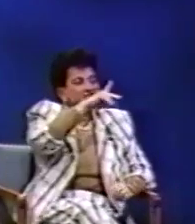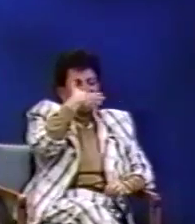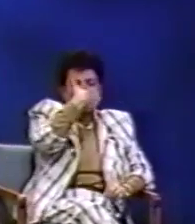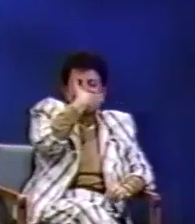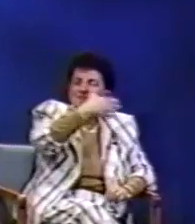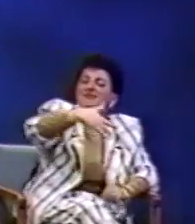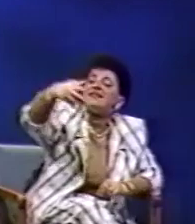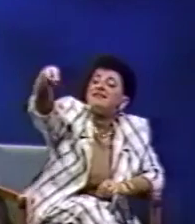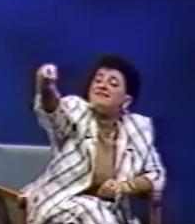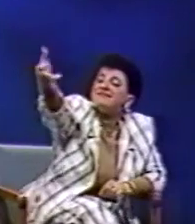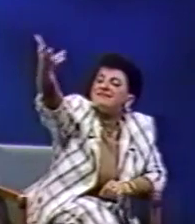Okay, great, thank you.